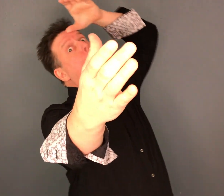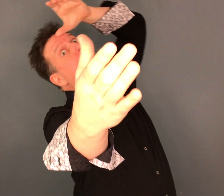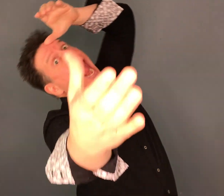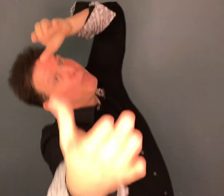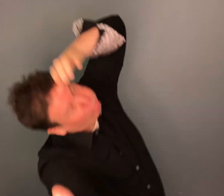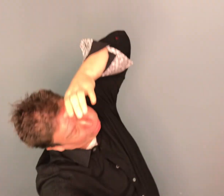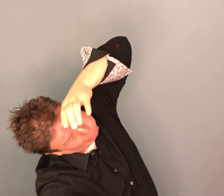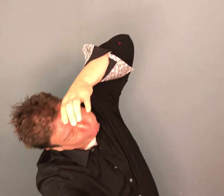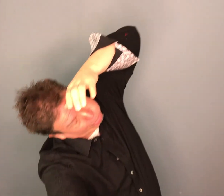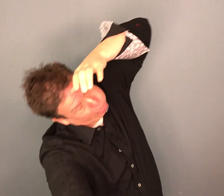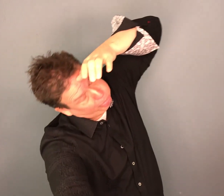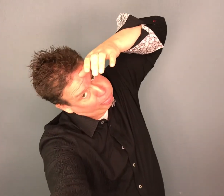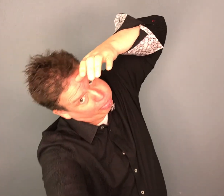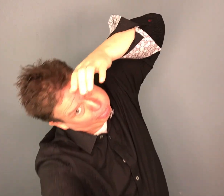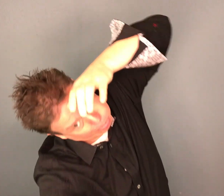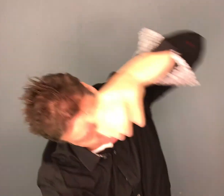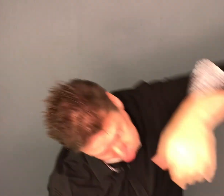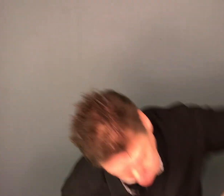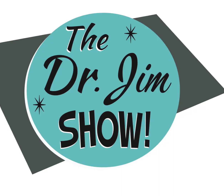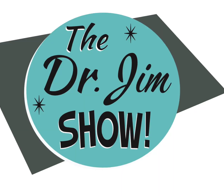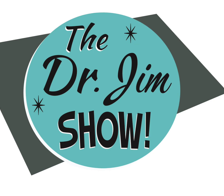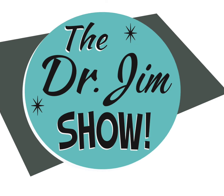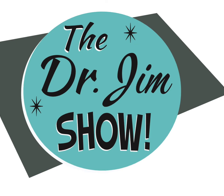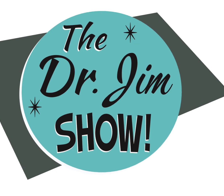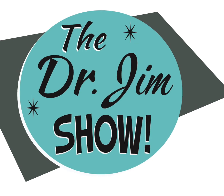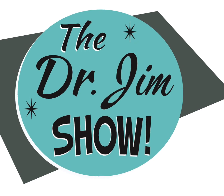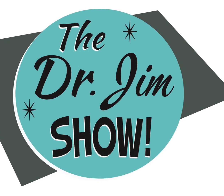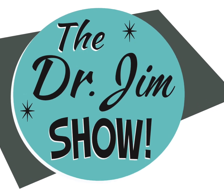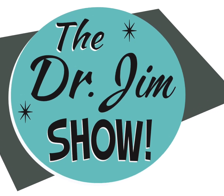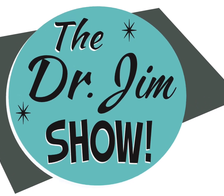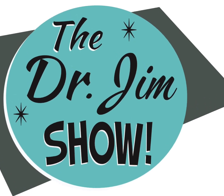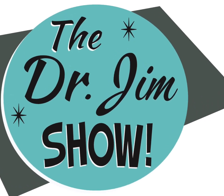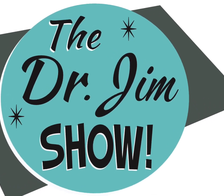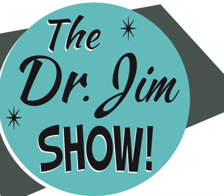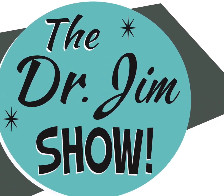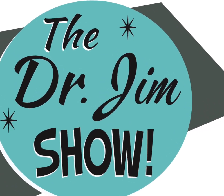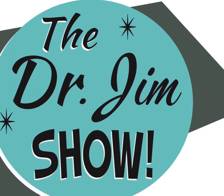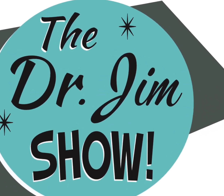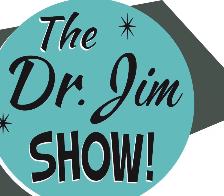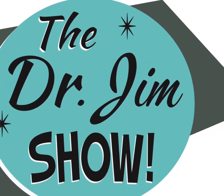hold it all in your head? Subscribe to the Dr. Jim Show.